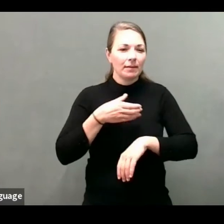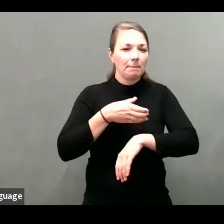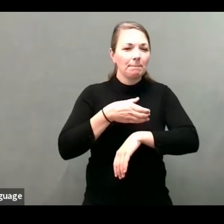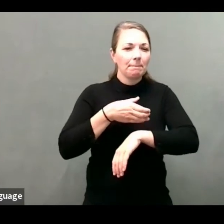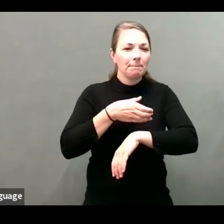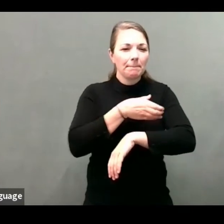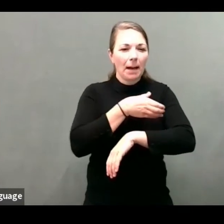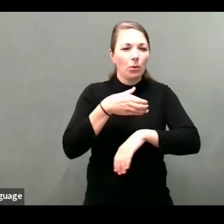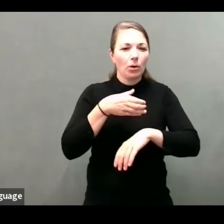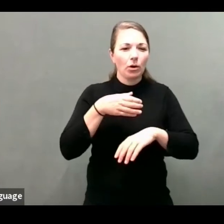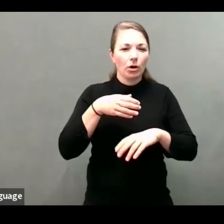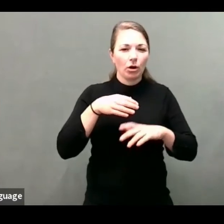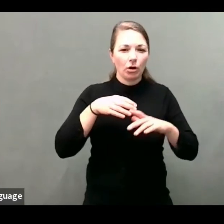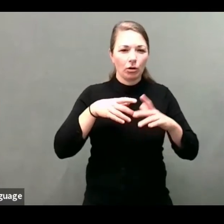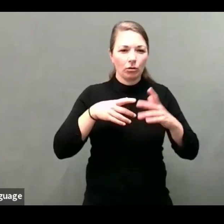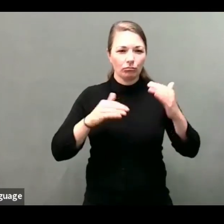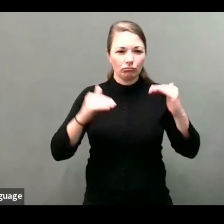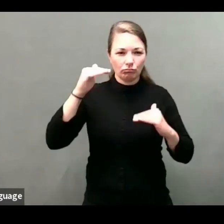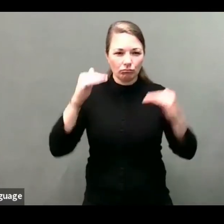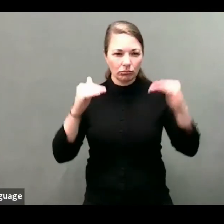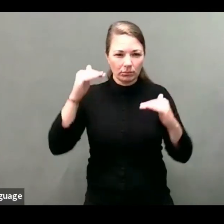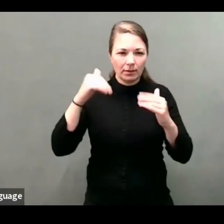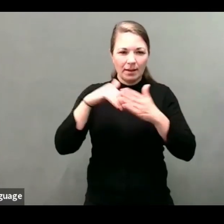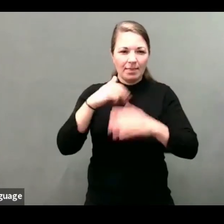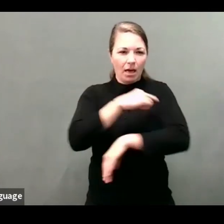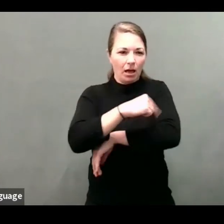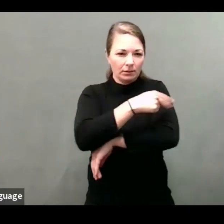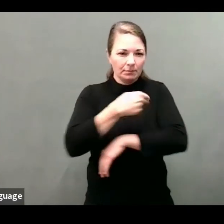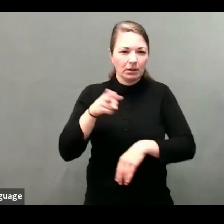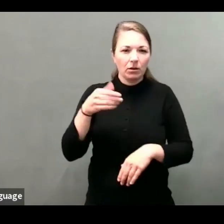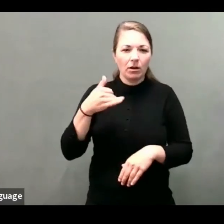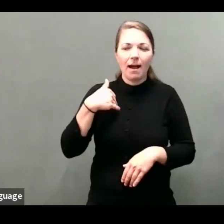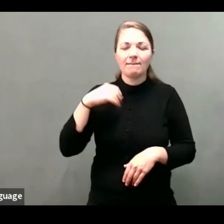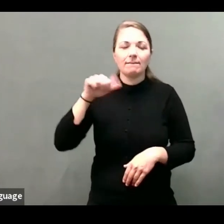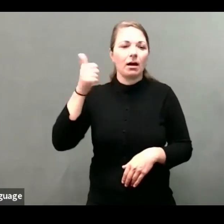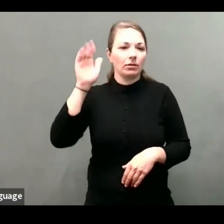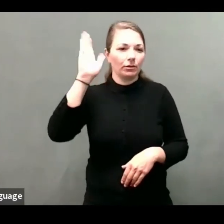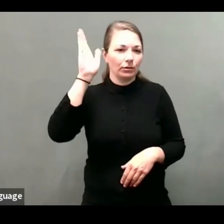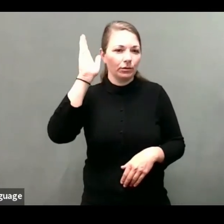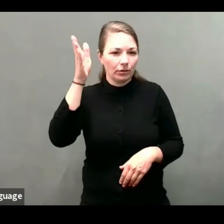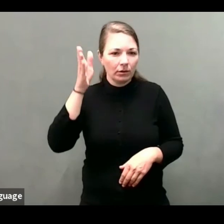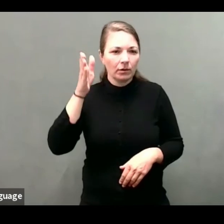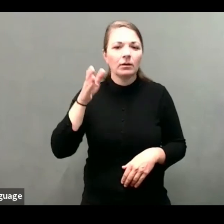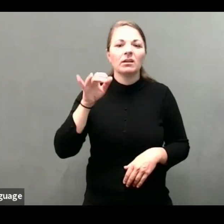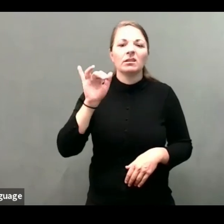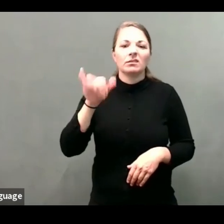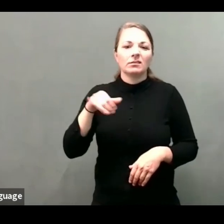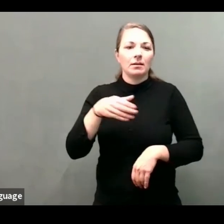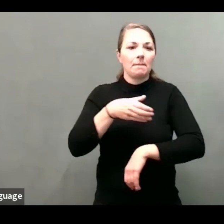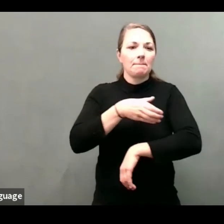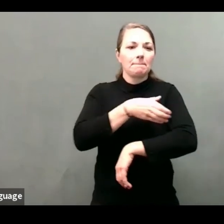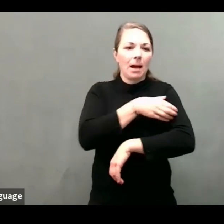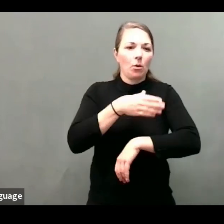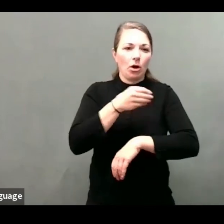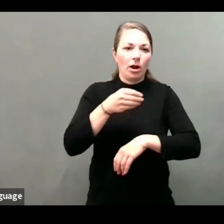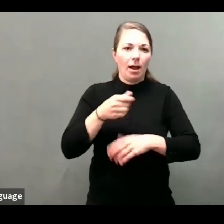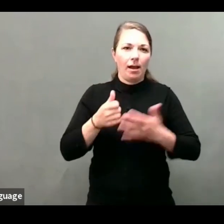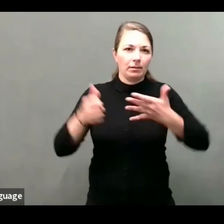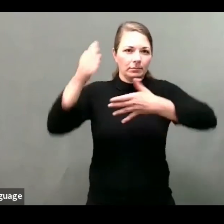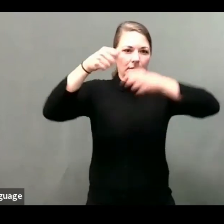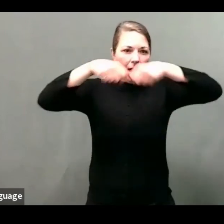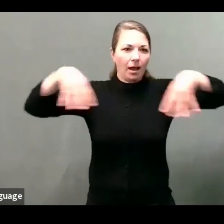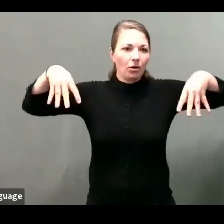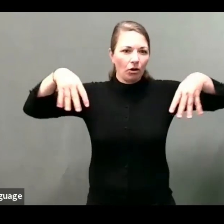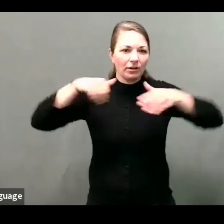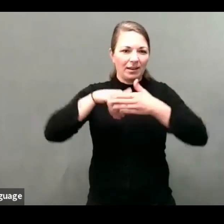that SATF and OCADSFA are doing together on power and hierarchy in the healthcare environment. So if you want more